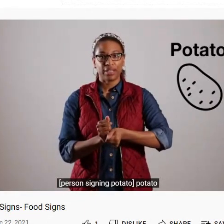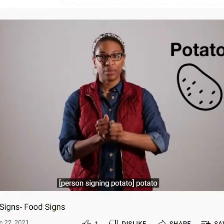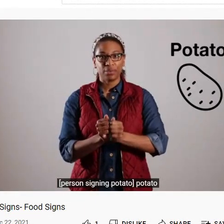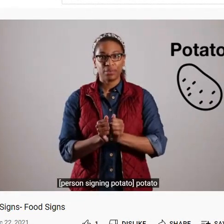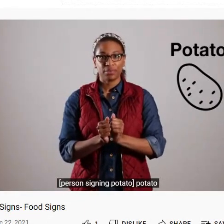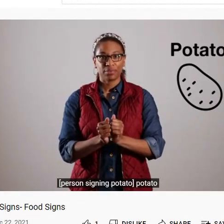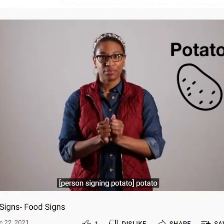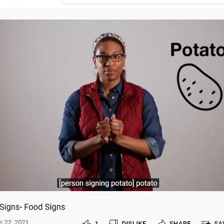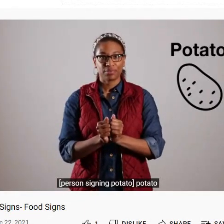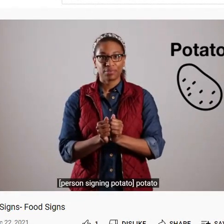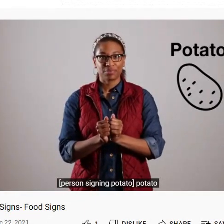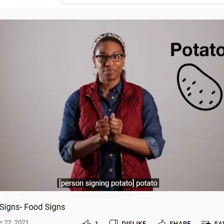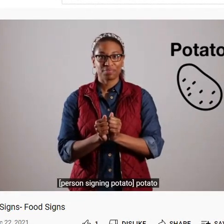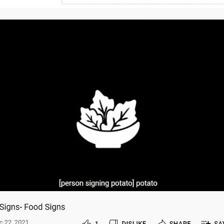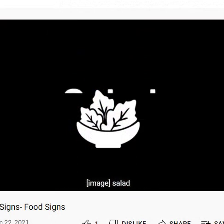potato.